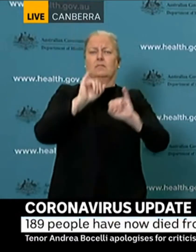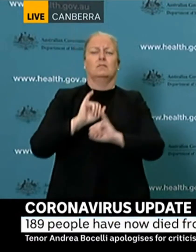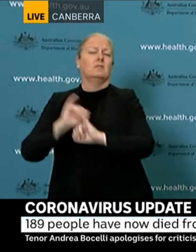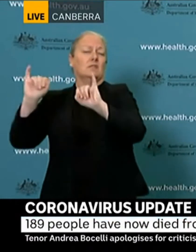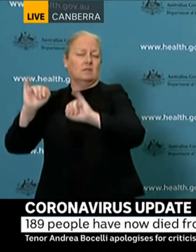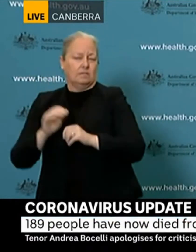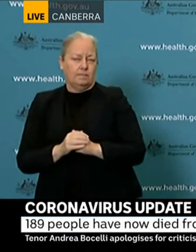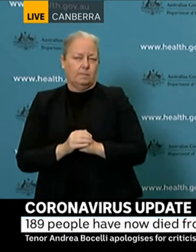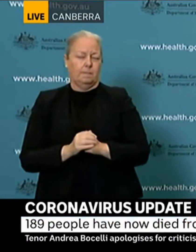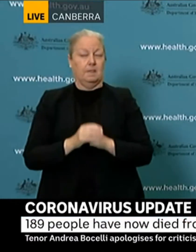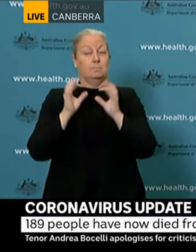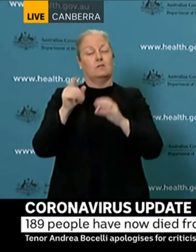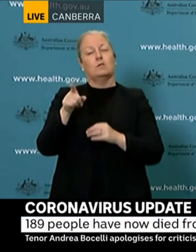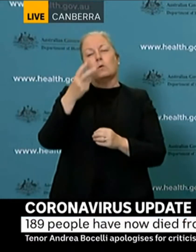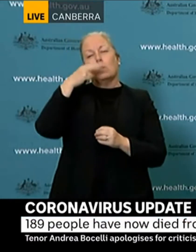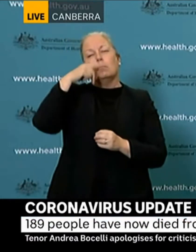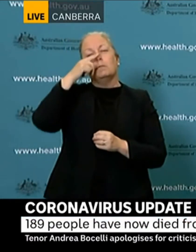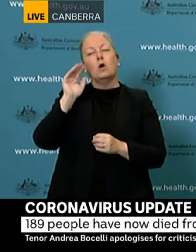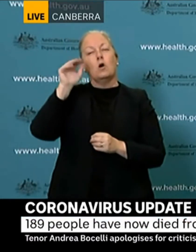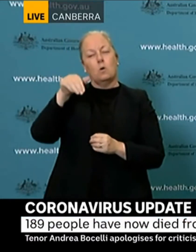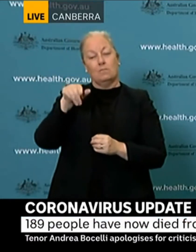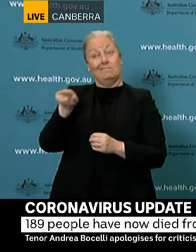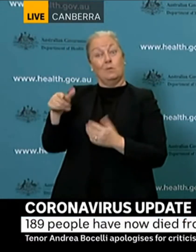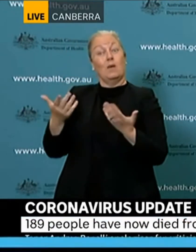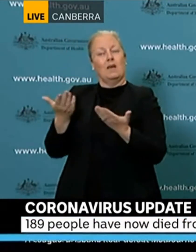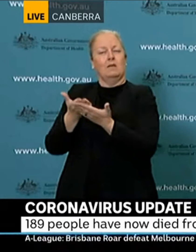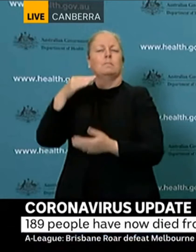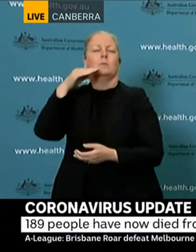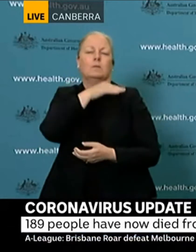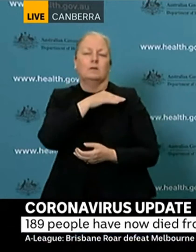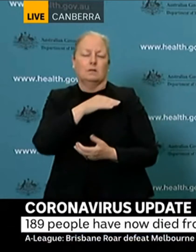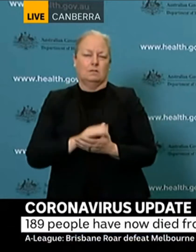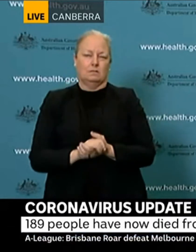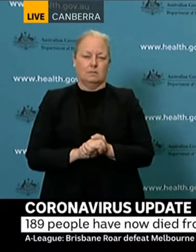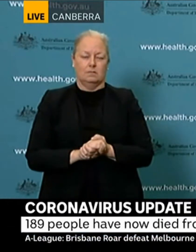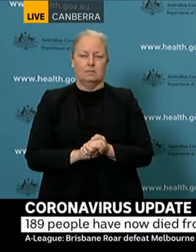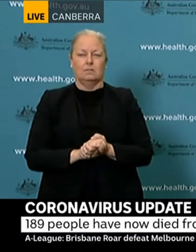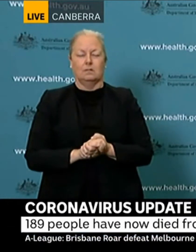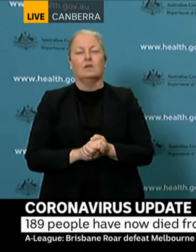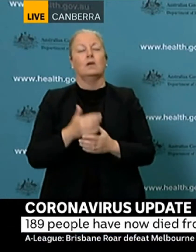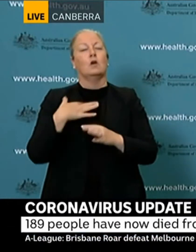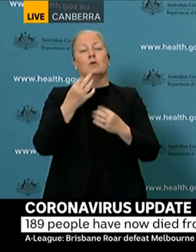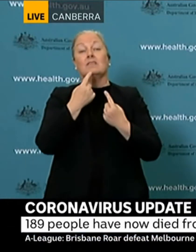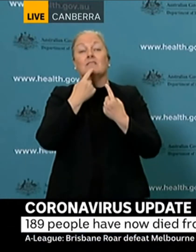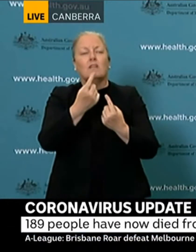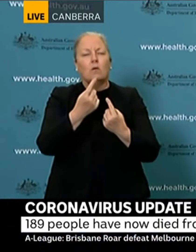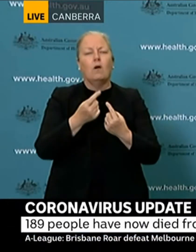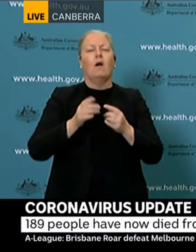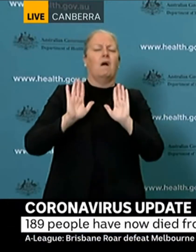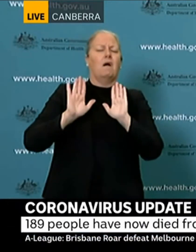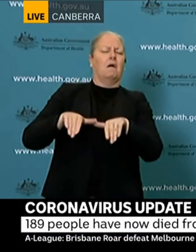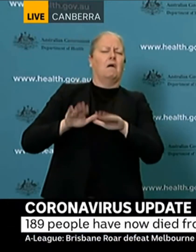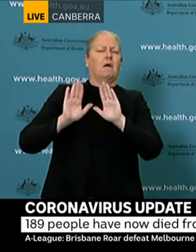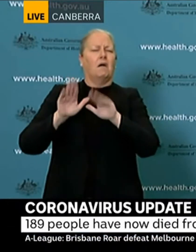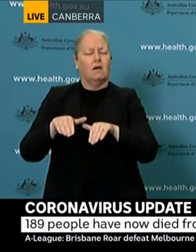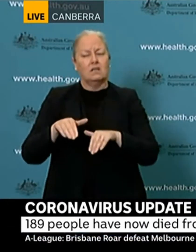care facilities in Melbourne, and that is not at all to downplay the seriousness of that for